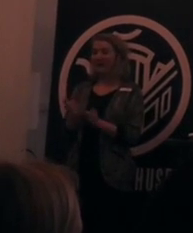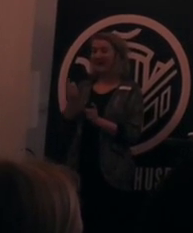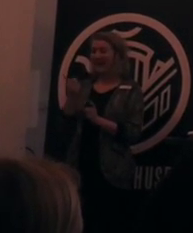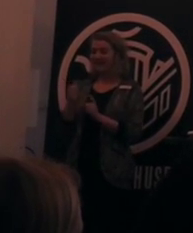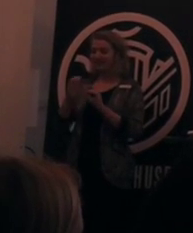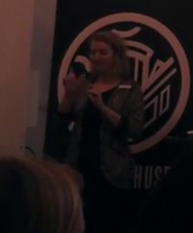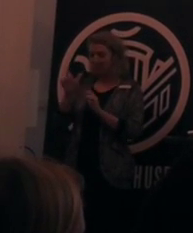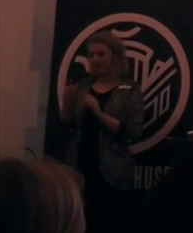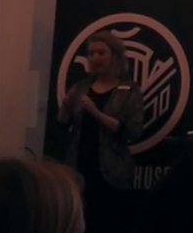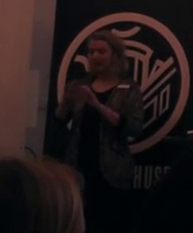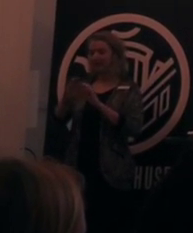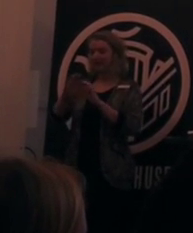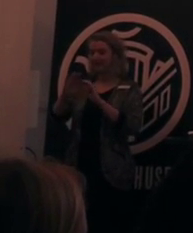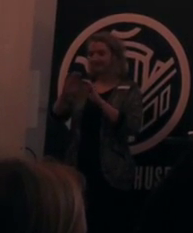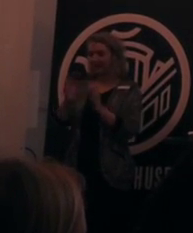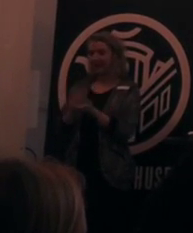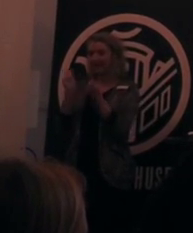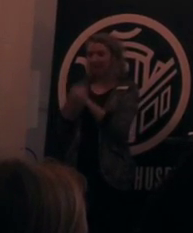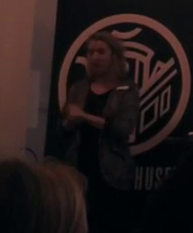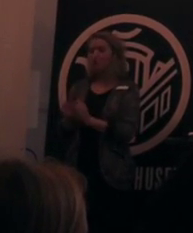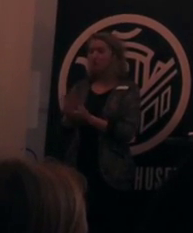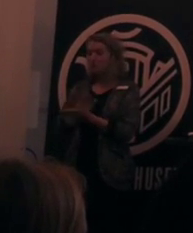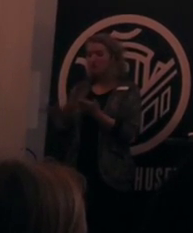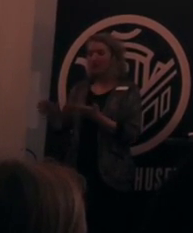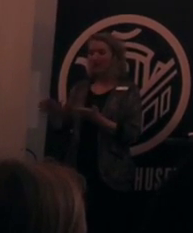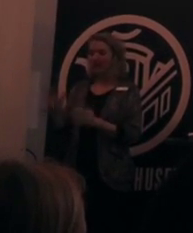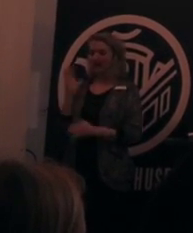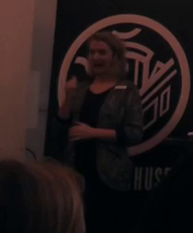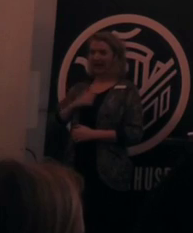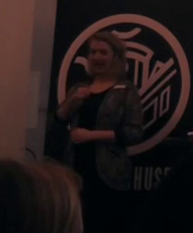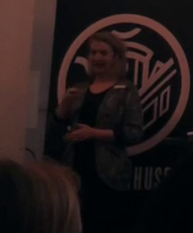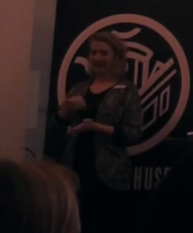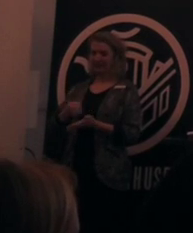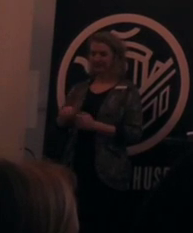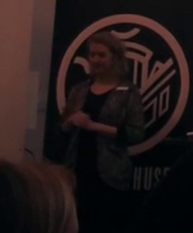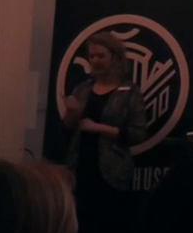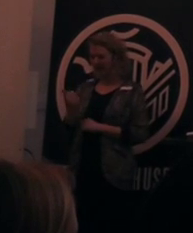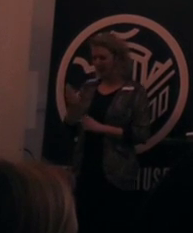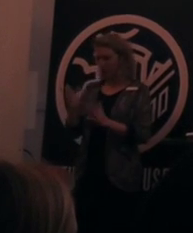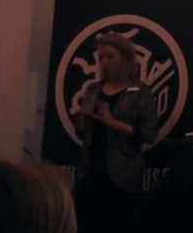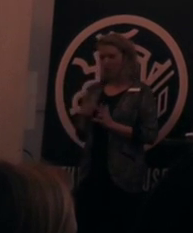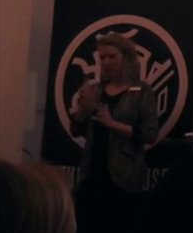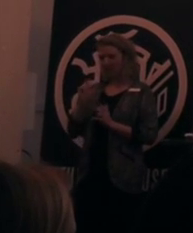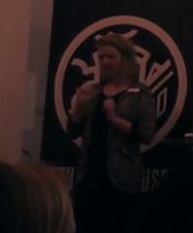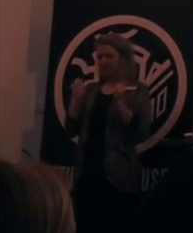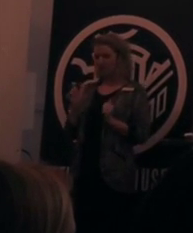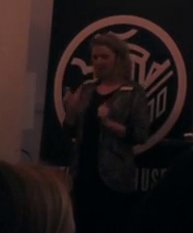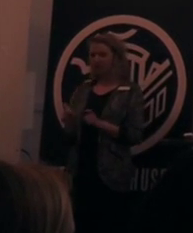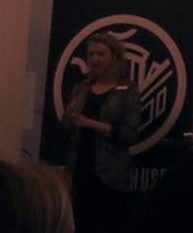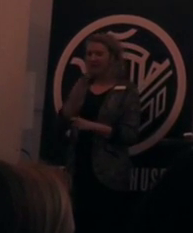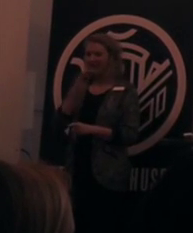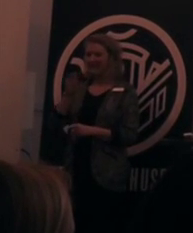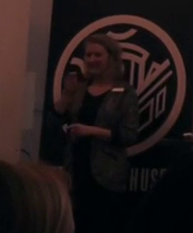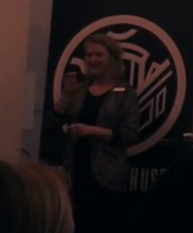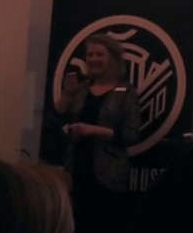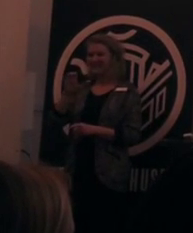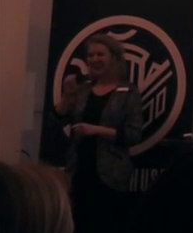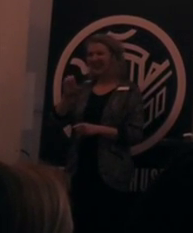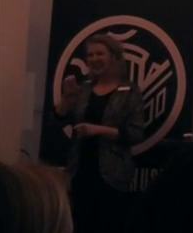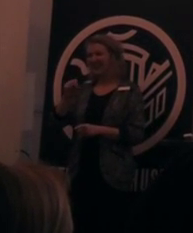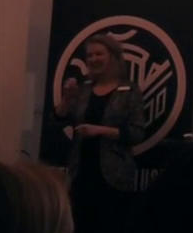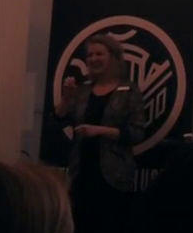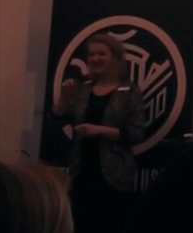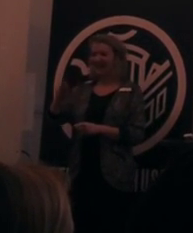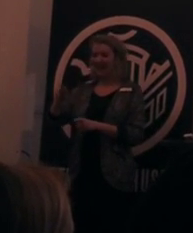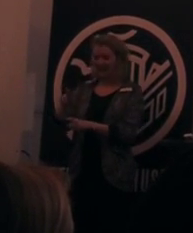the world without putting their life at risk. So a young kid named Cesar Parra was at the